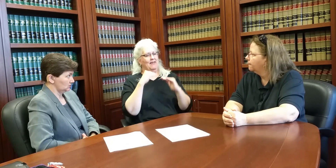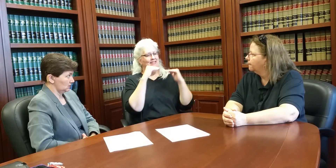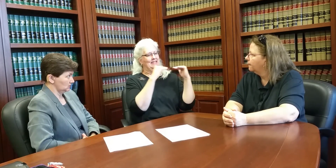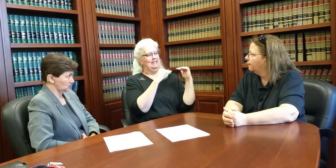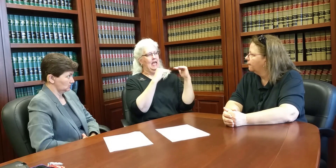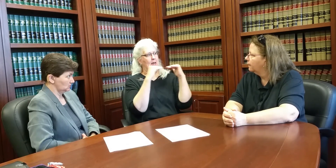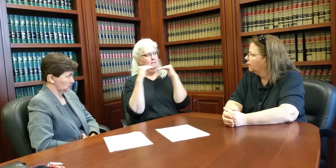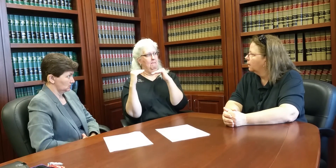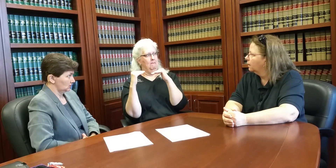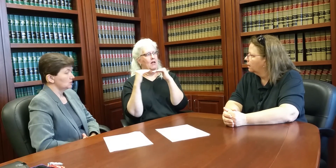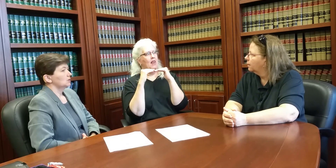does.